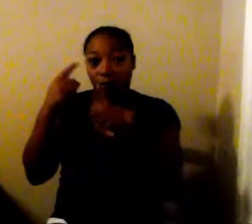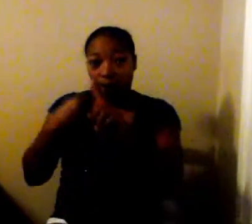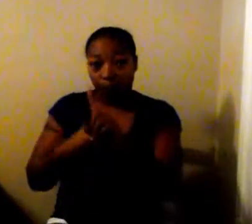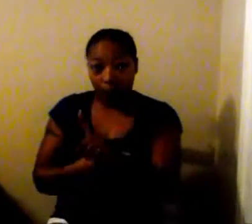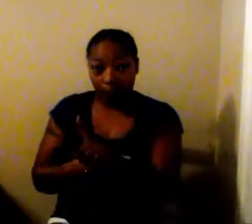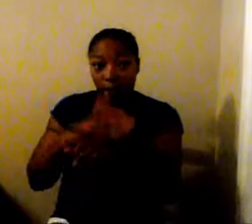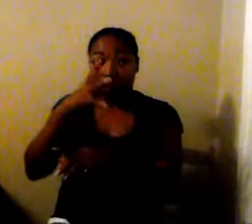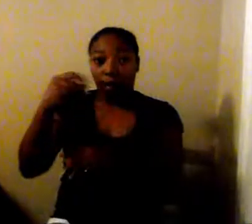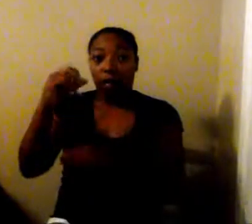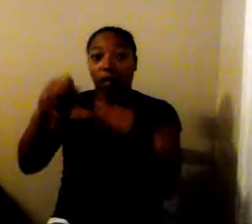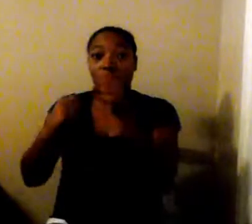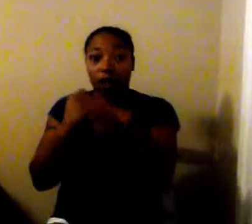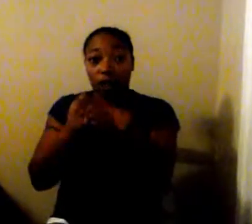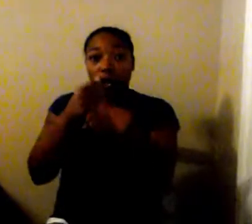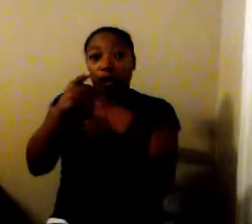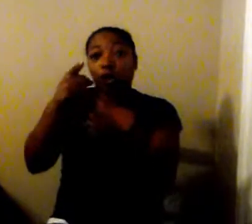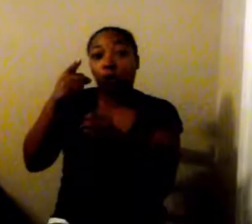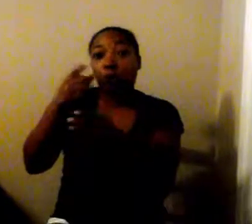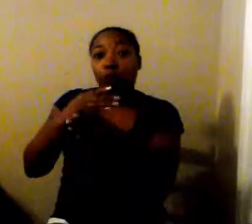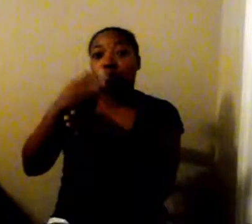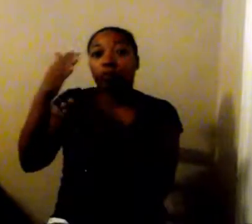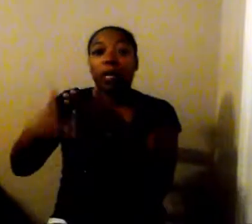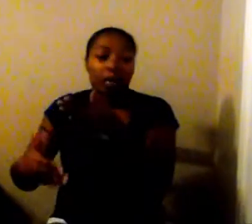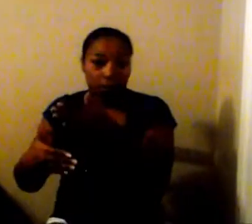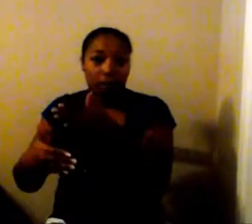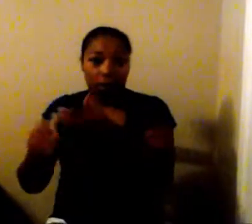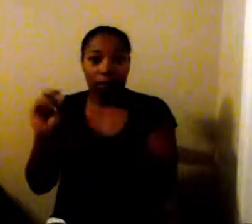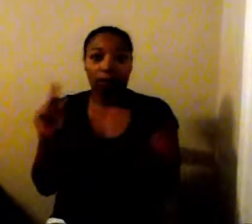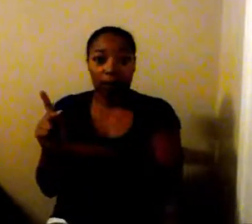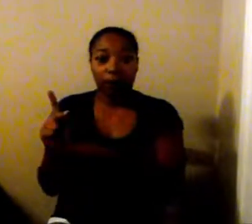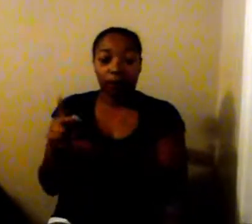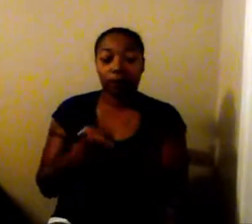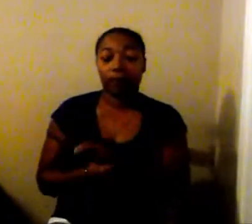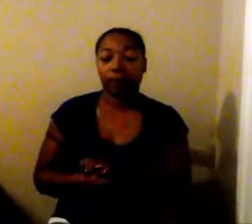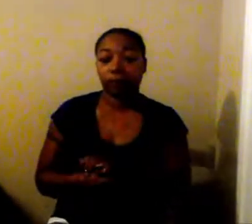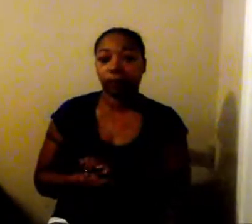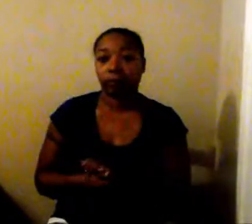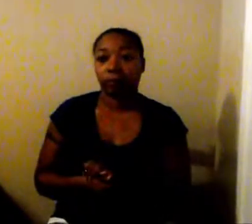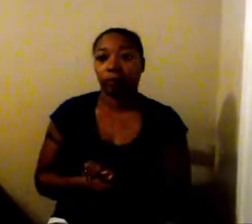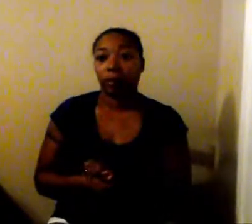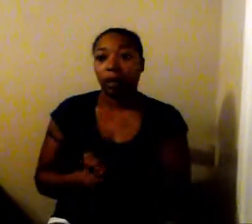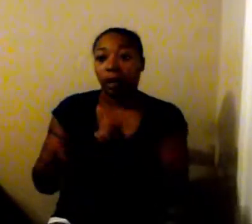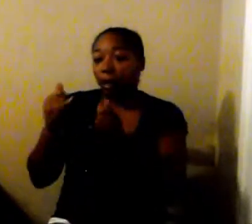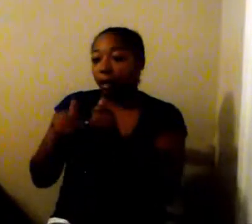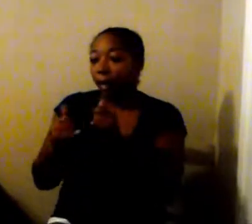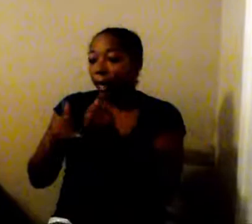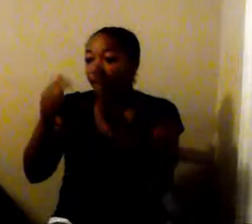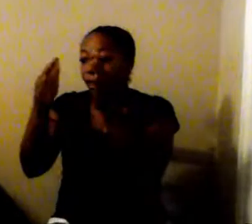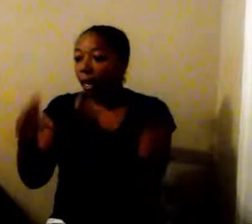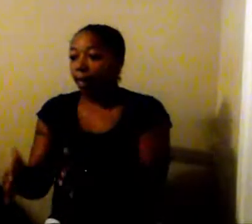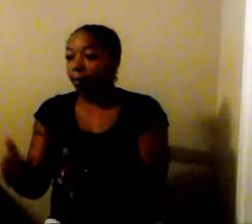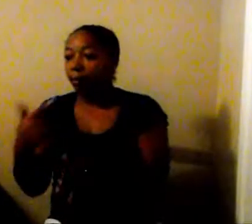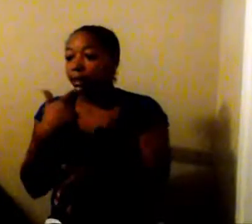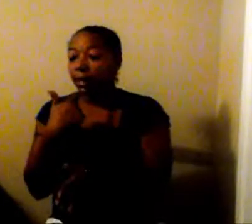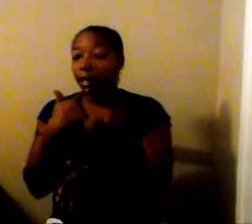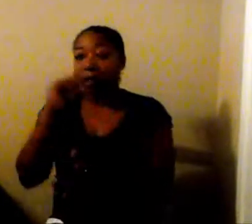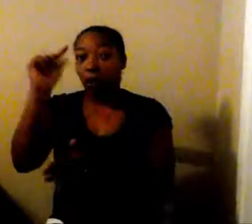the month and year you ended, okay? The last column says